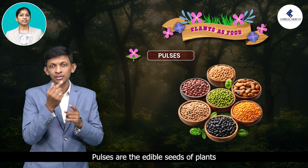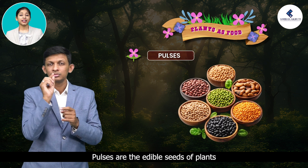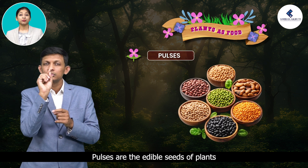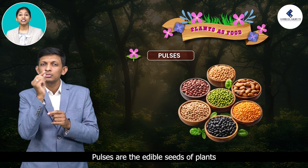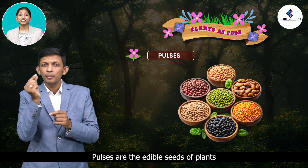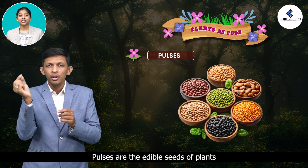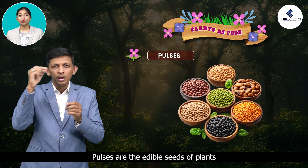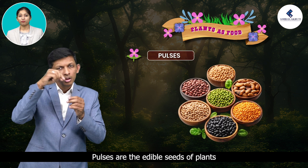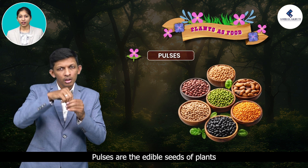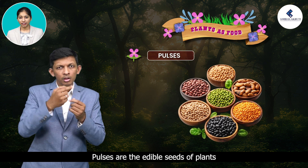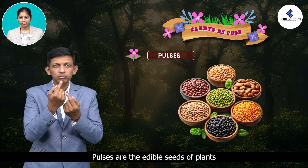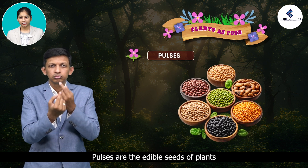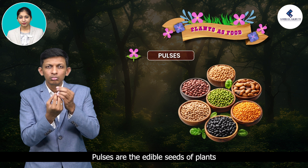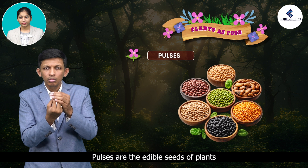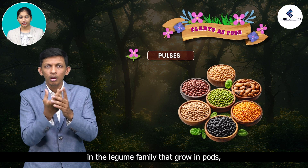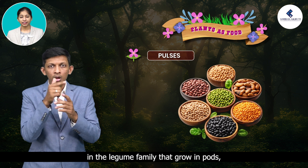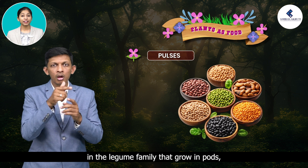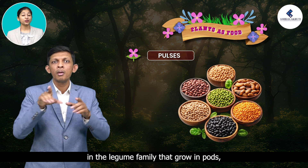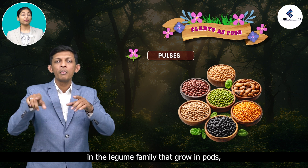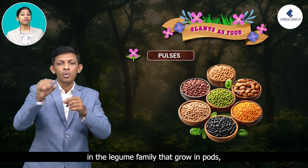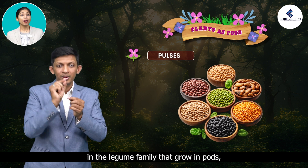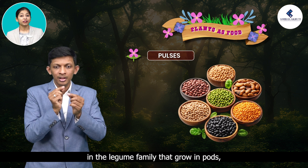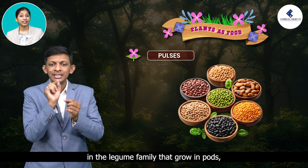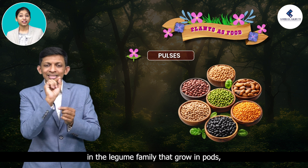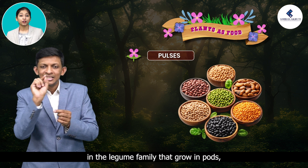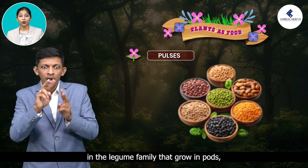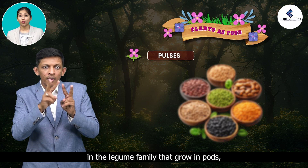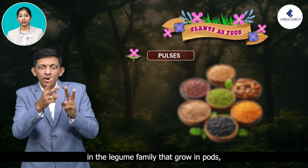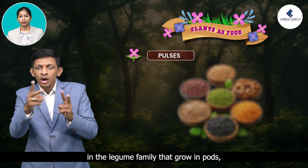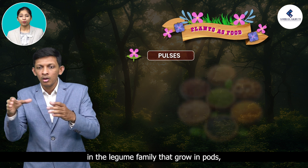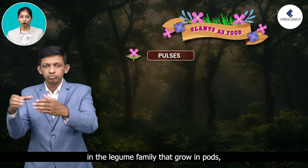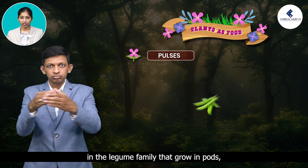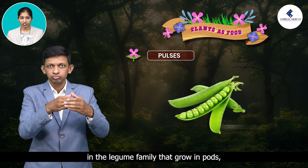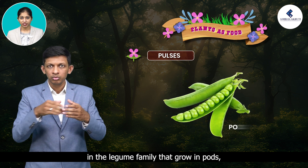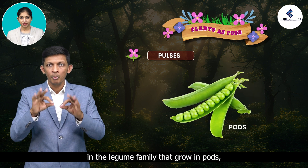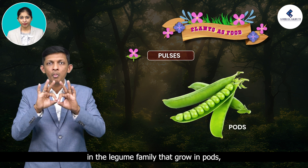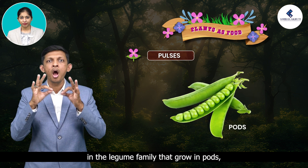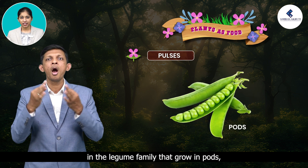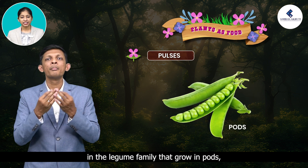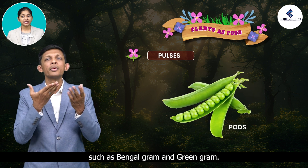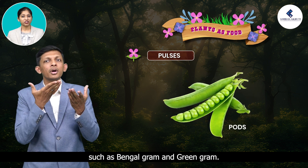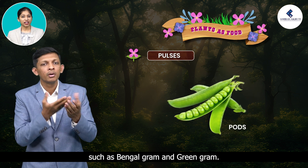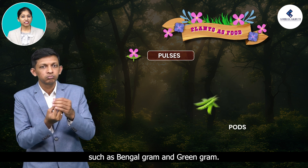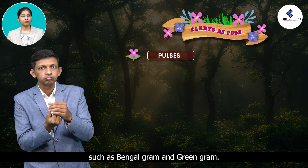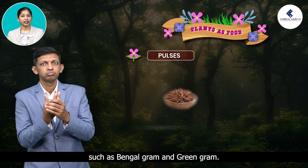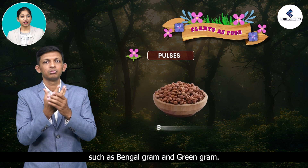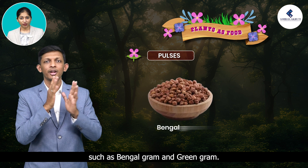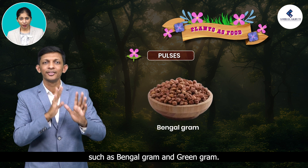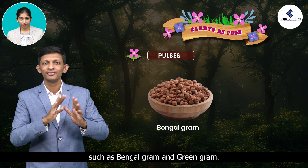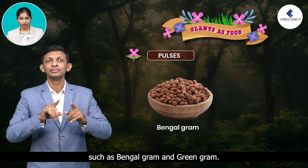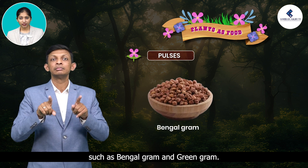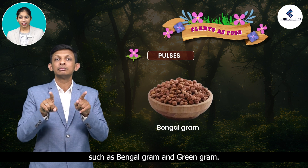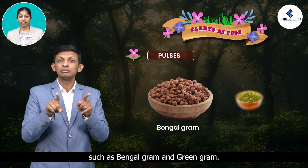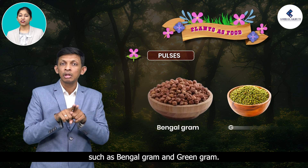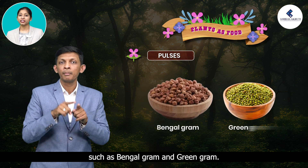Pulses are the edible seeds of plants in the legume family that grow in pots, such as Bengal